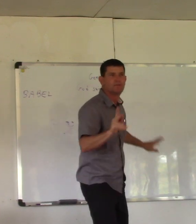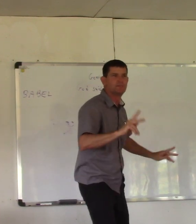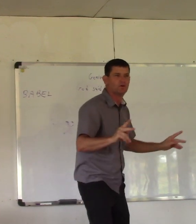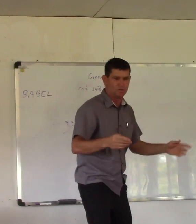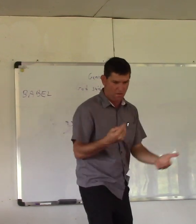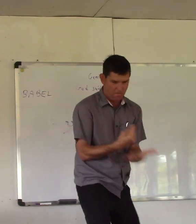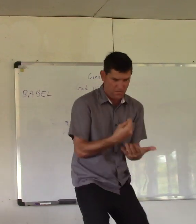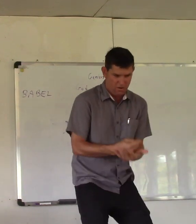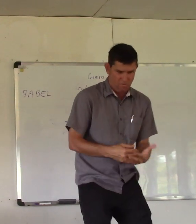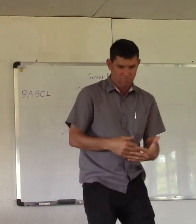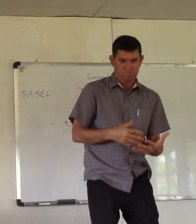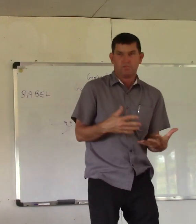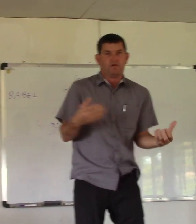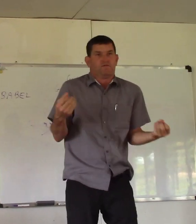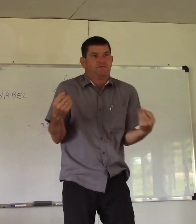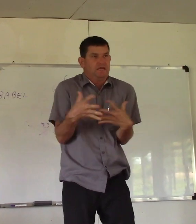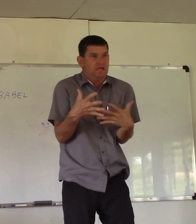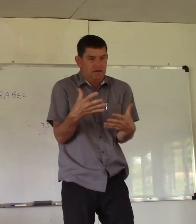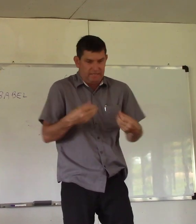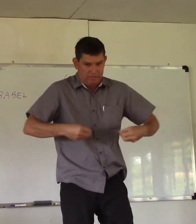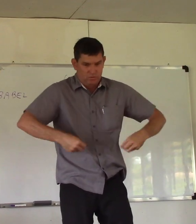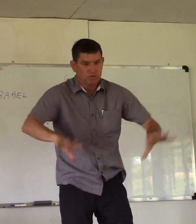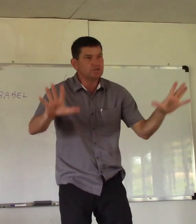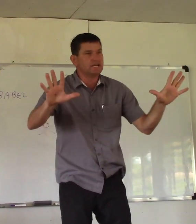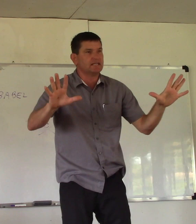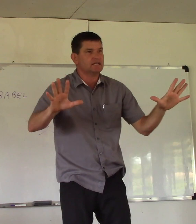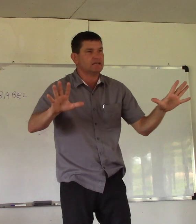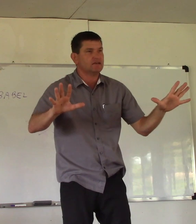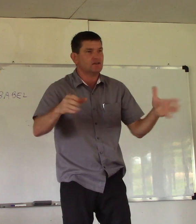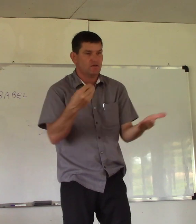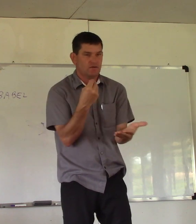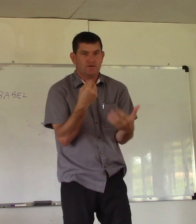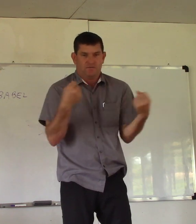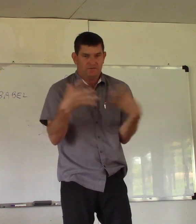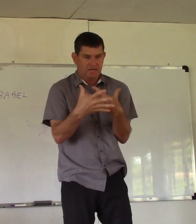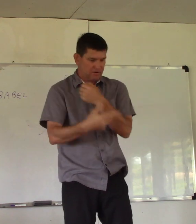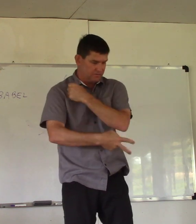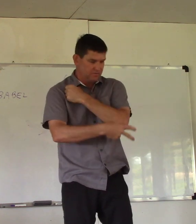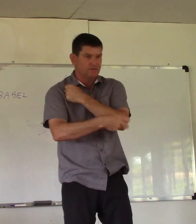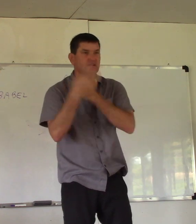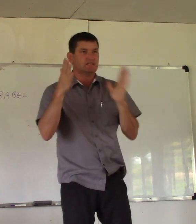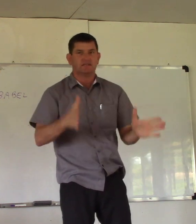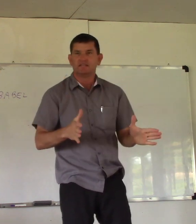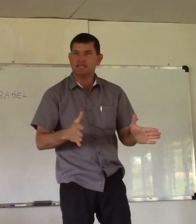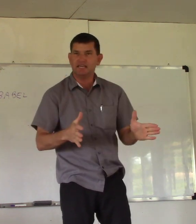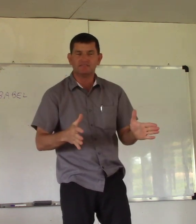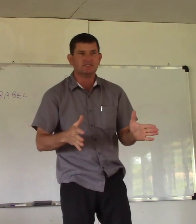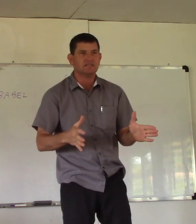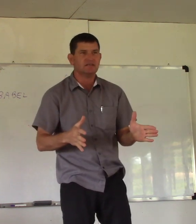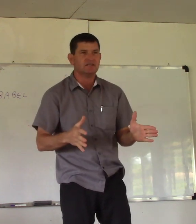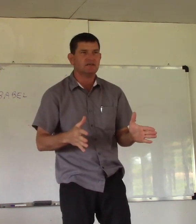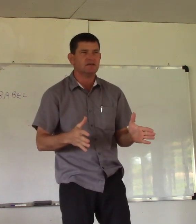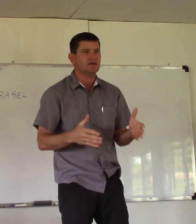people fear that they will lose it. Fear of thieves.